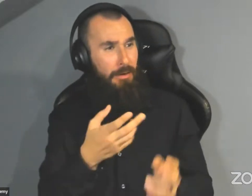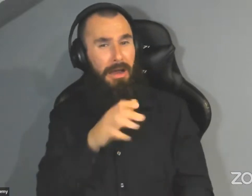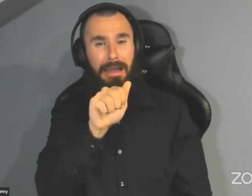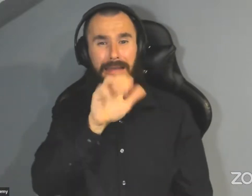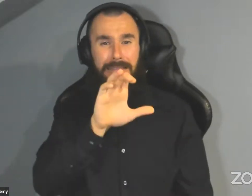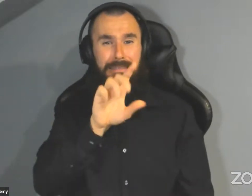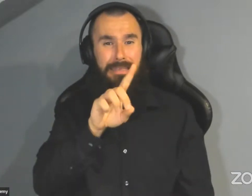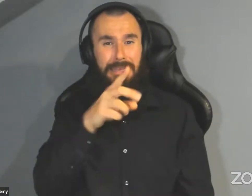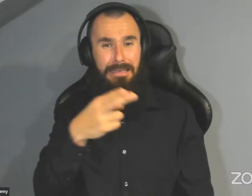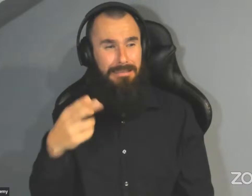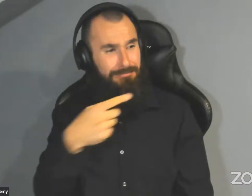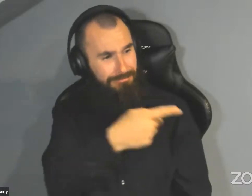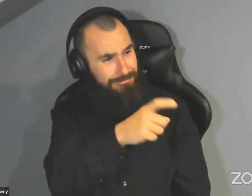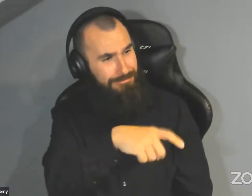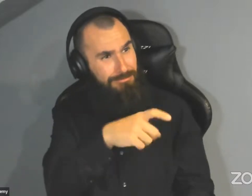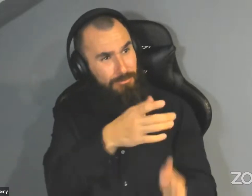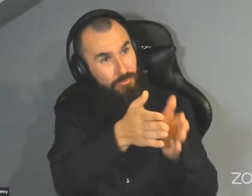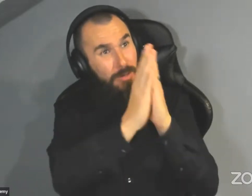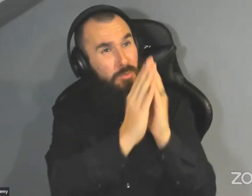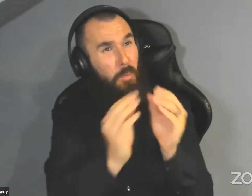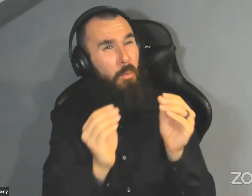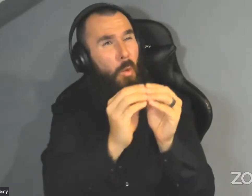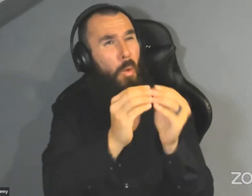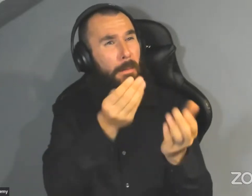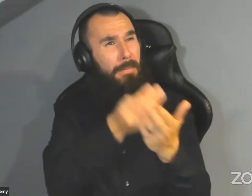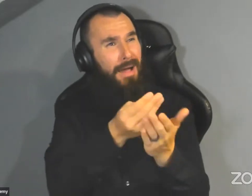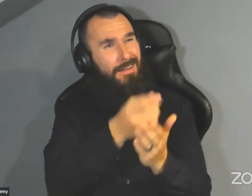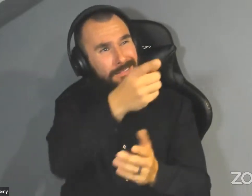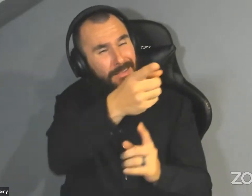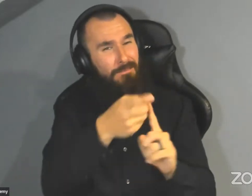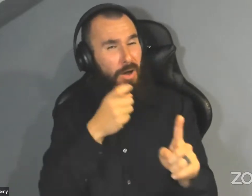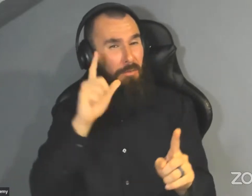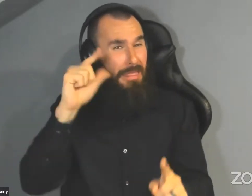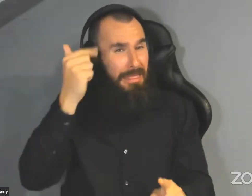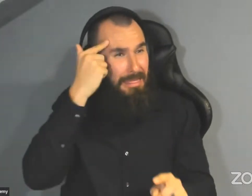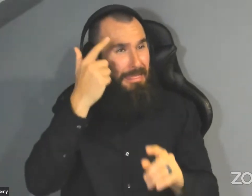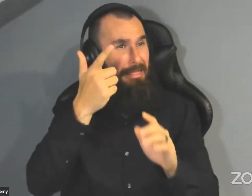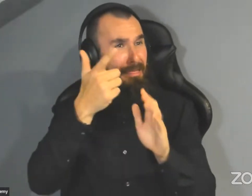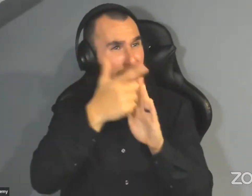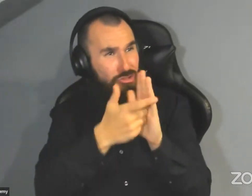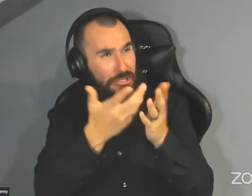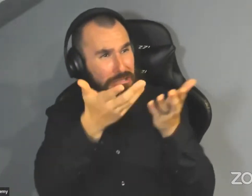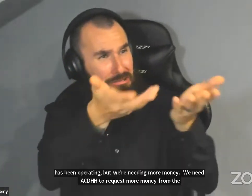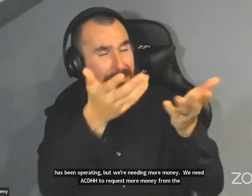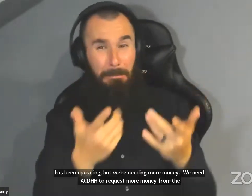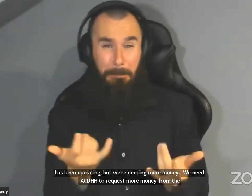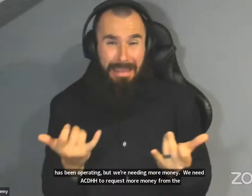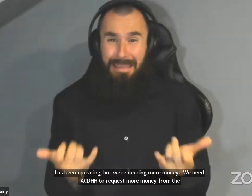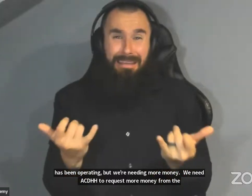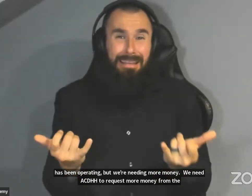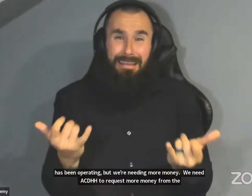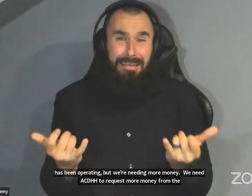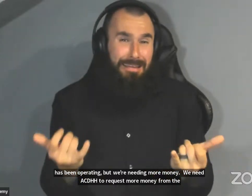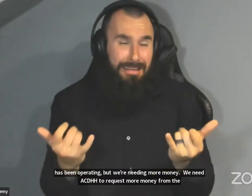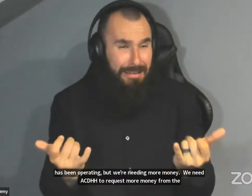more money from the legislature, like immediately, to